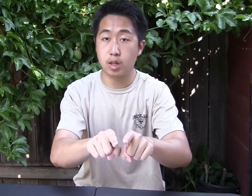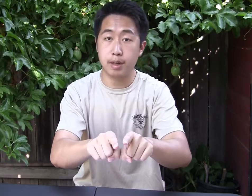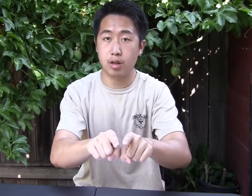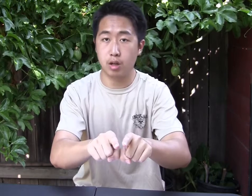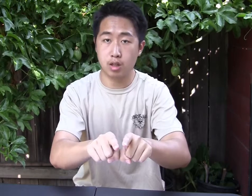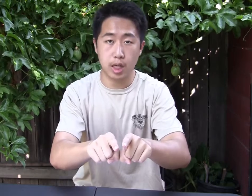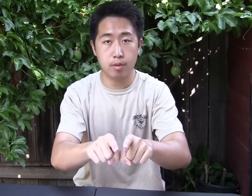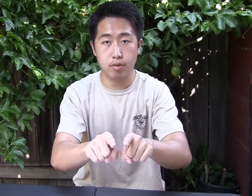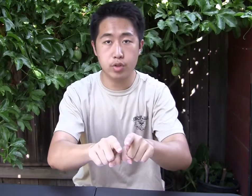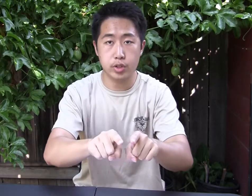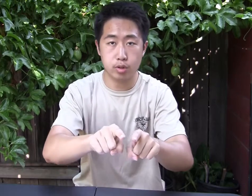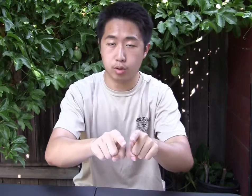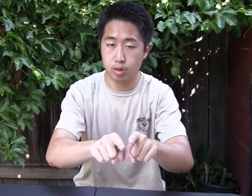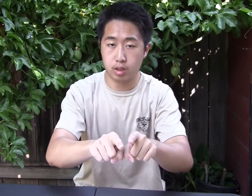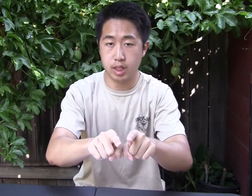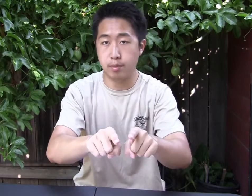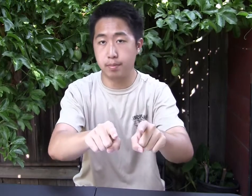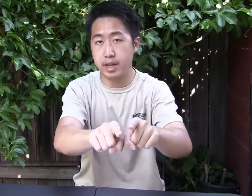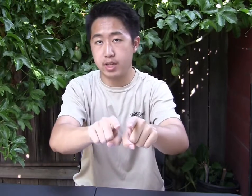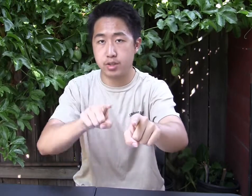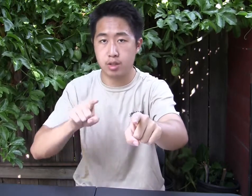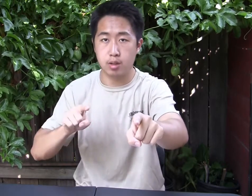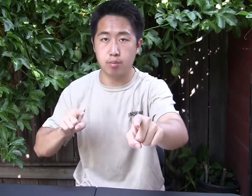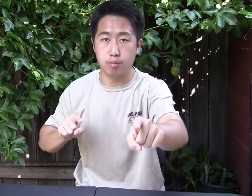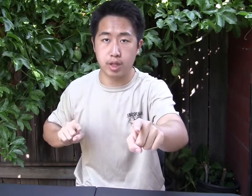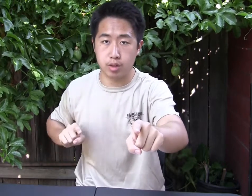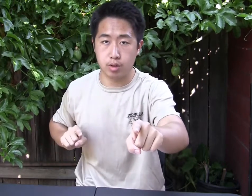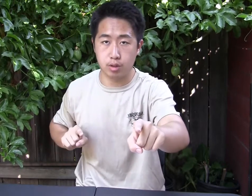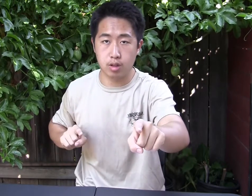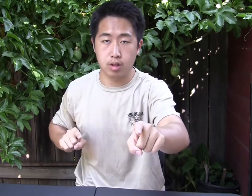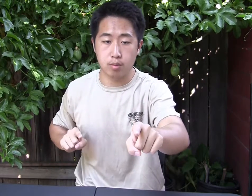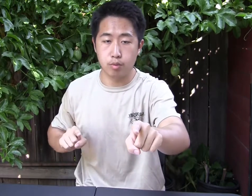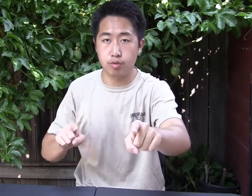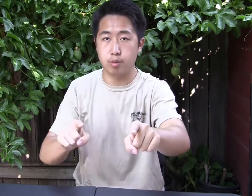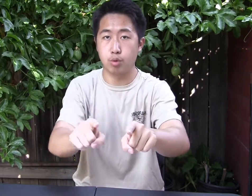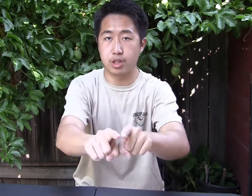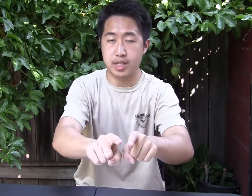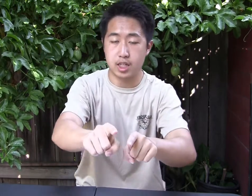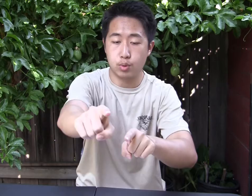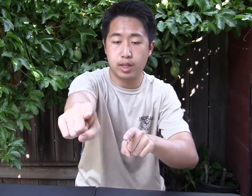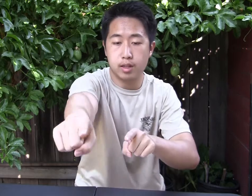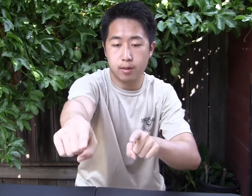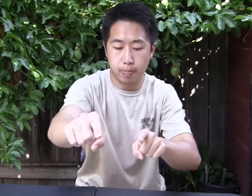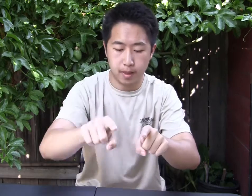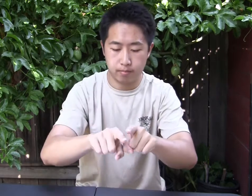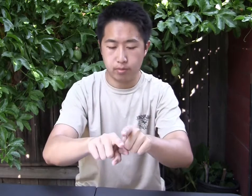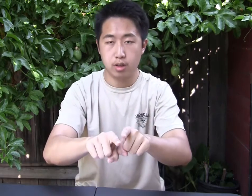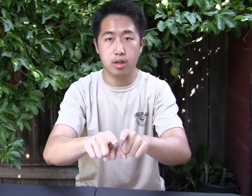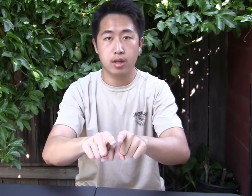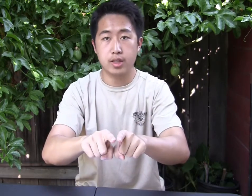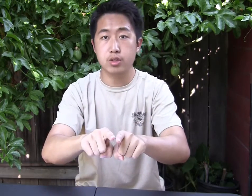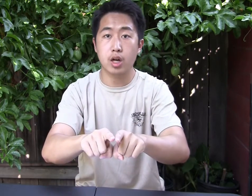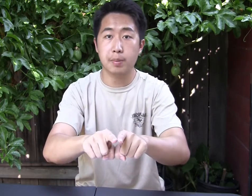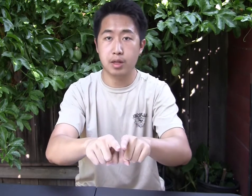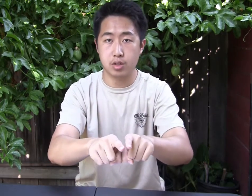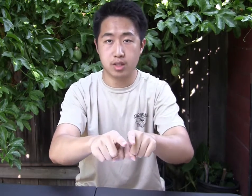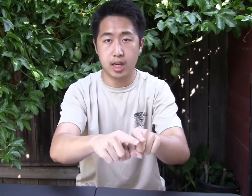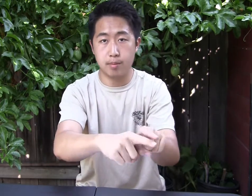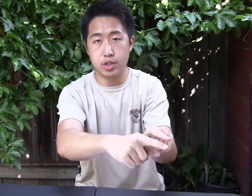about a long time in the future or a long time in the past, make your movement more exaggerated. And to talk about just time in